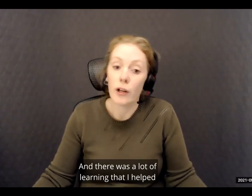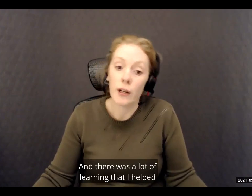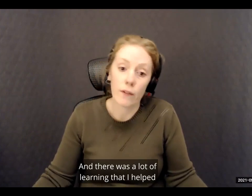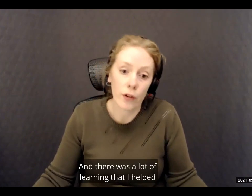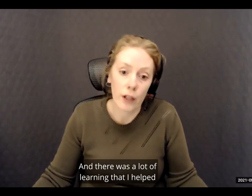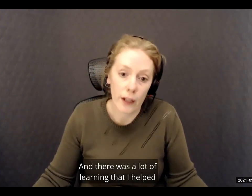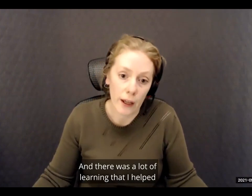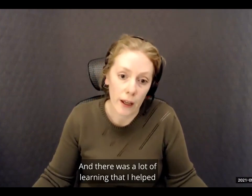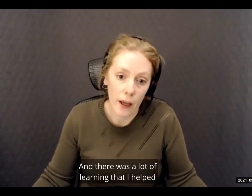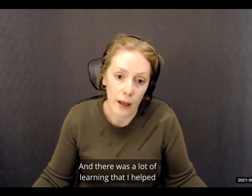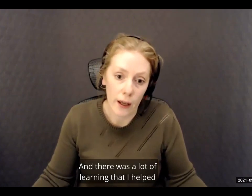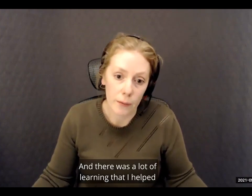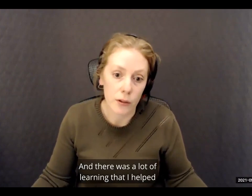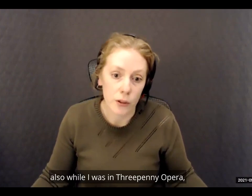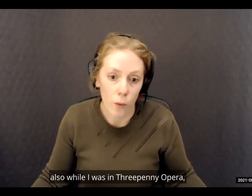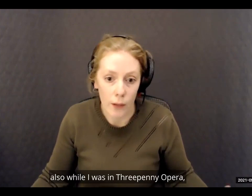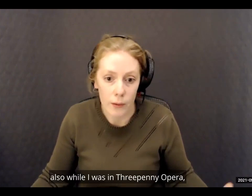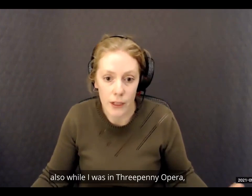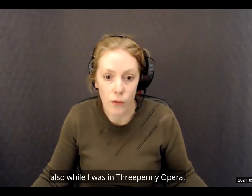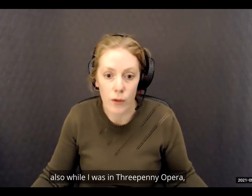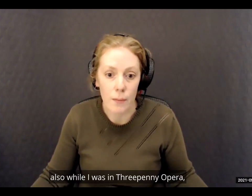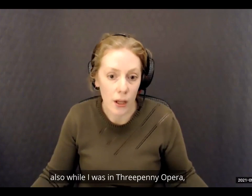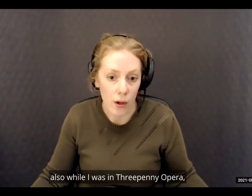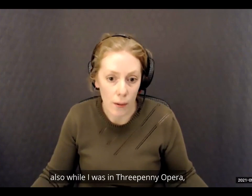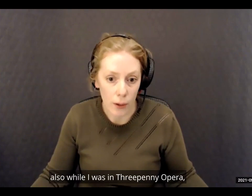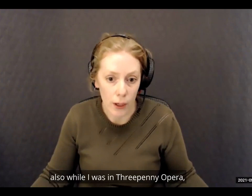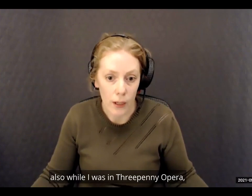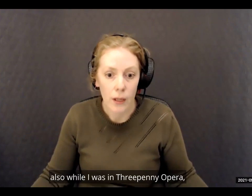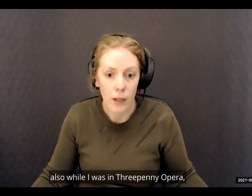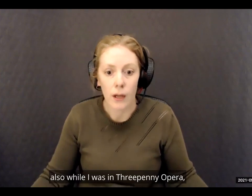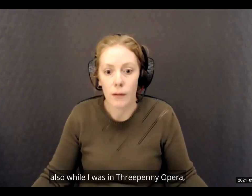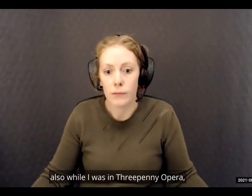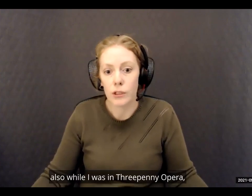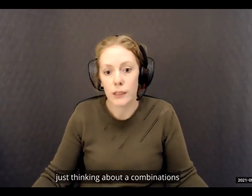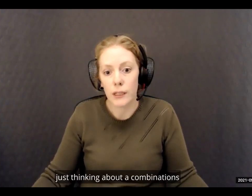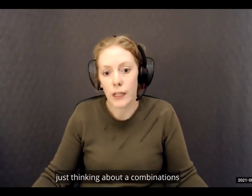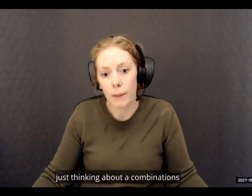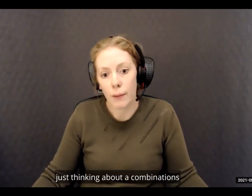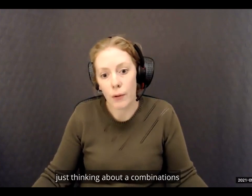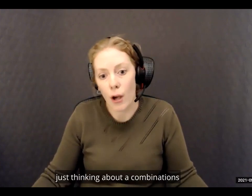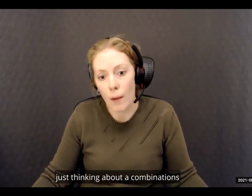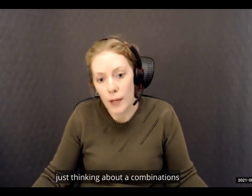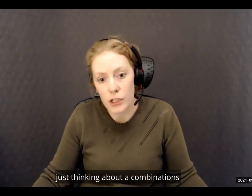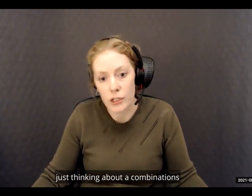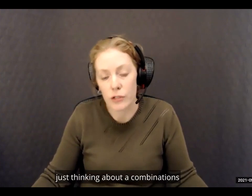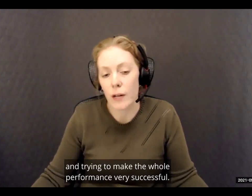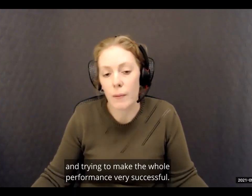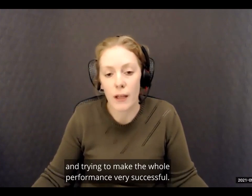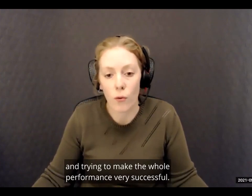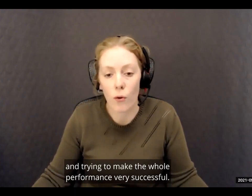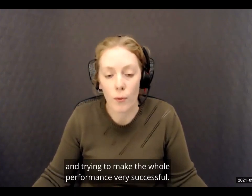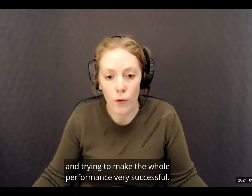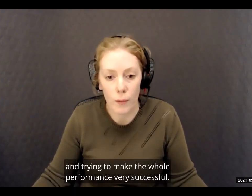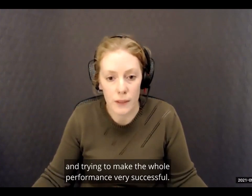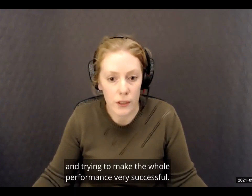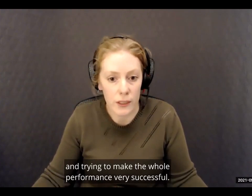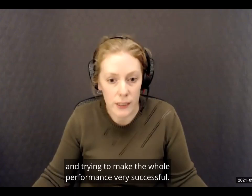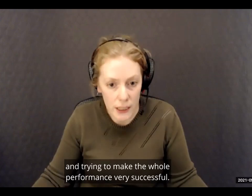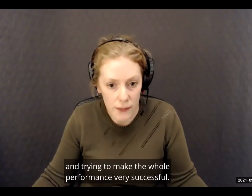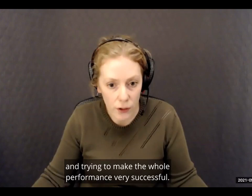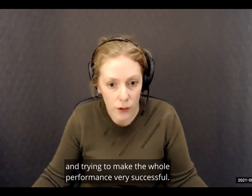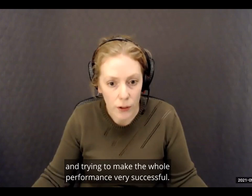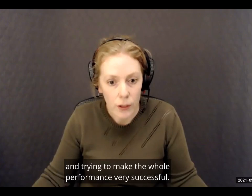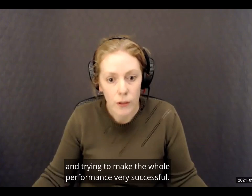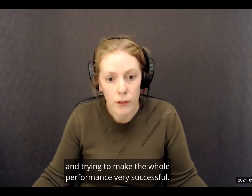And there was a lot of learning that I helped also while I was in Three Penny Opera, just thinking about accommodations and trying to make the whole performance